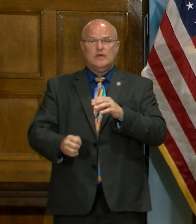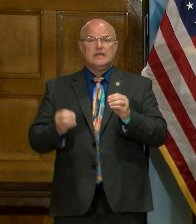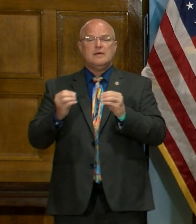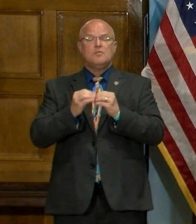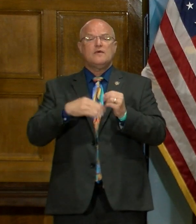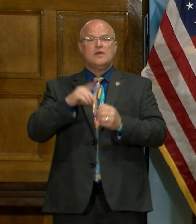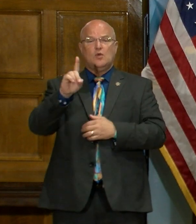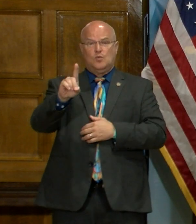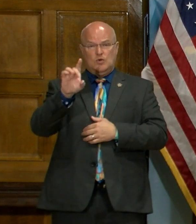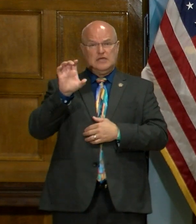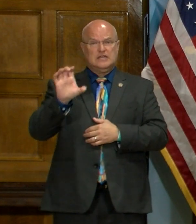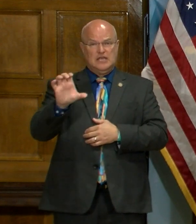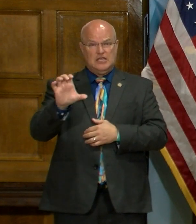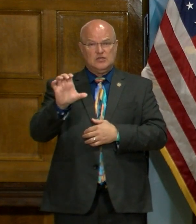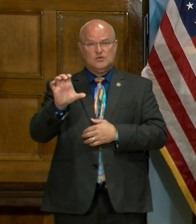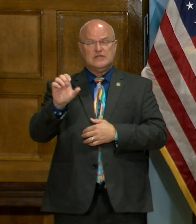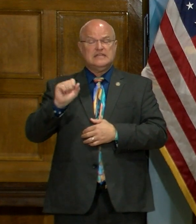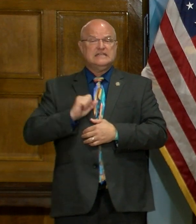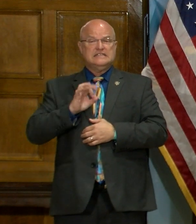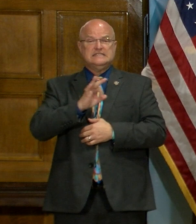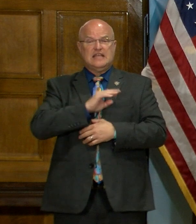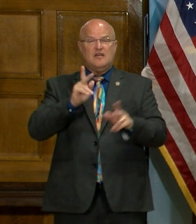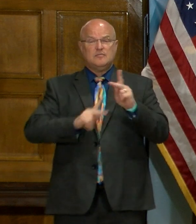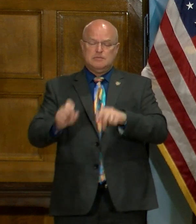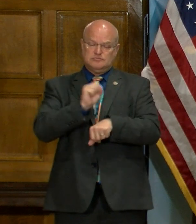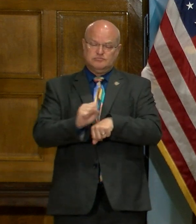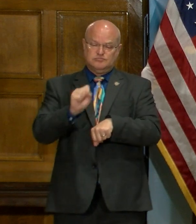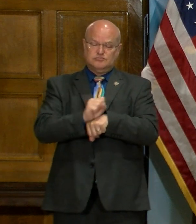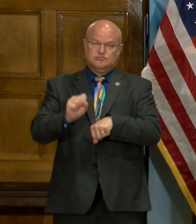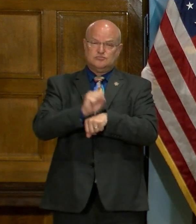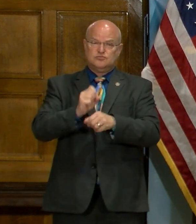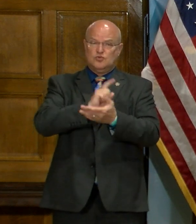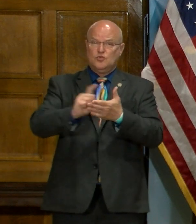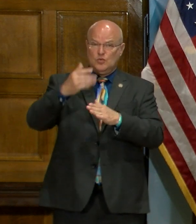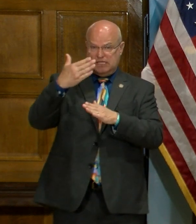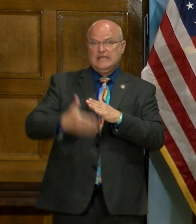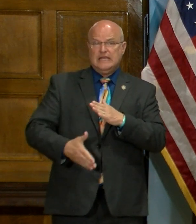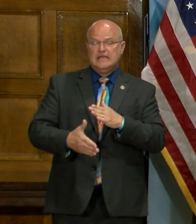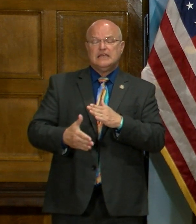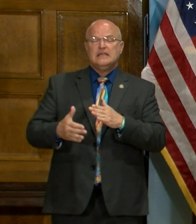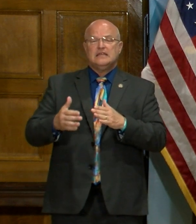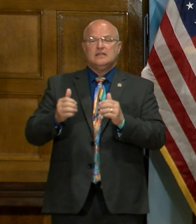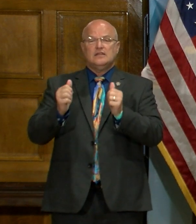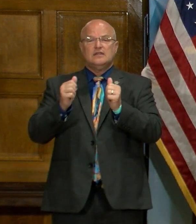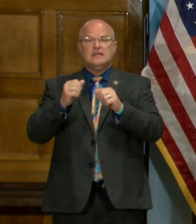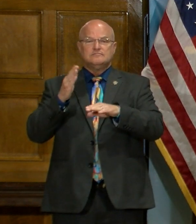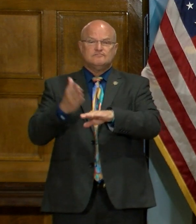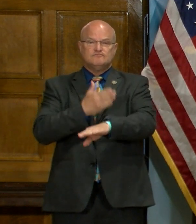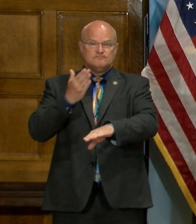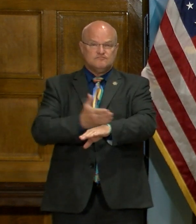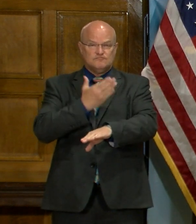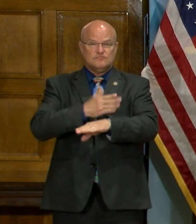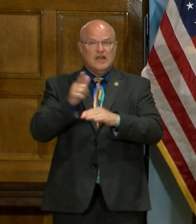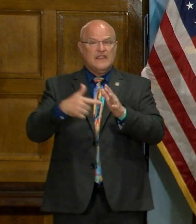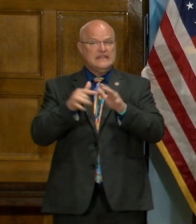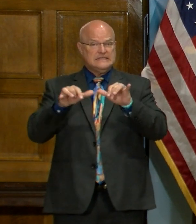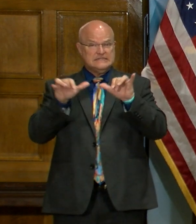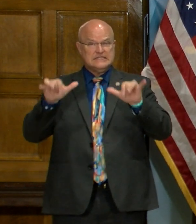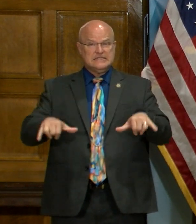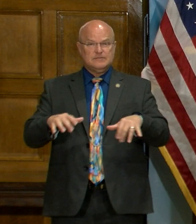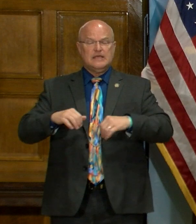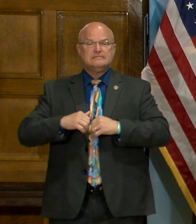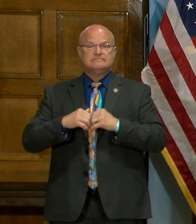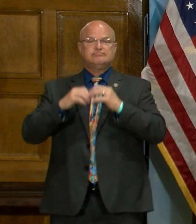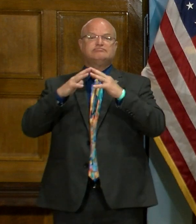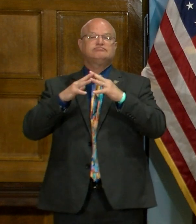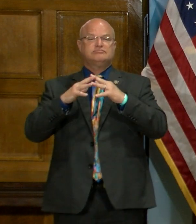over 100 staff persons working through the weekend in preparation for this system and getting